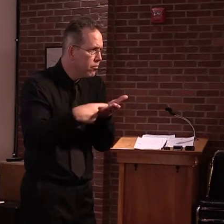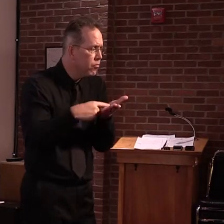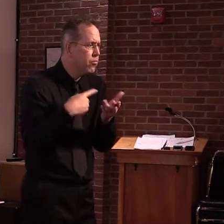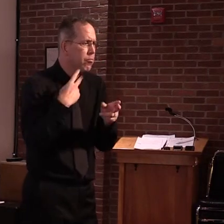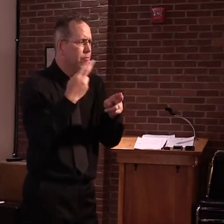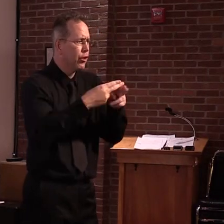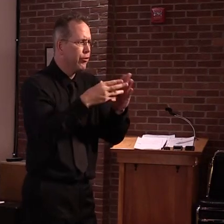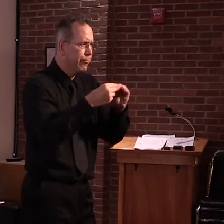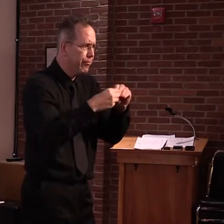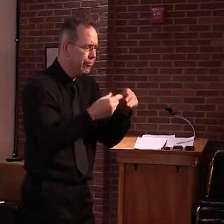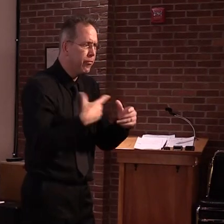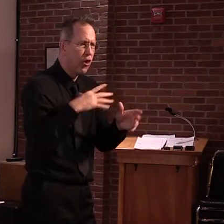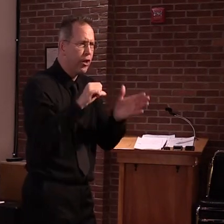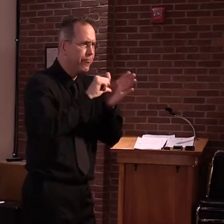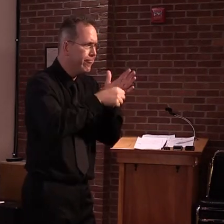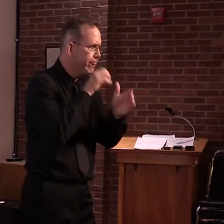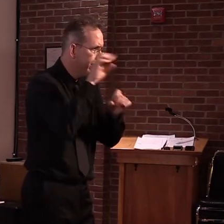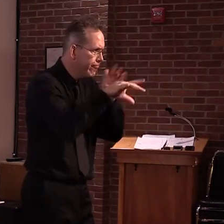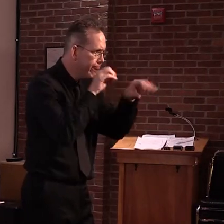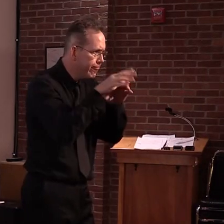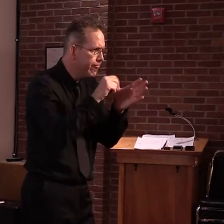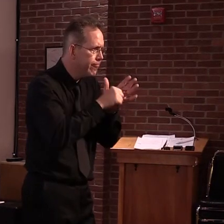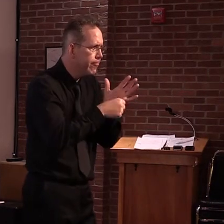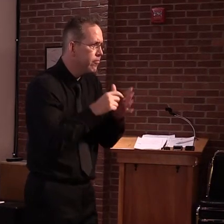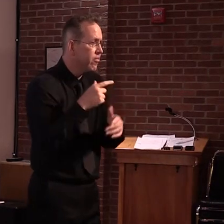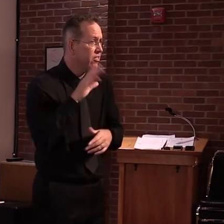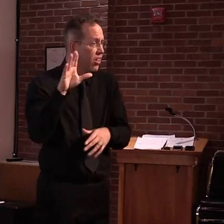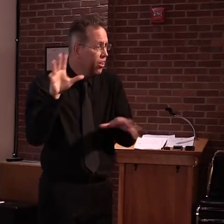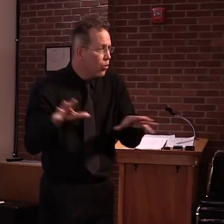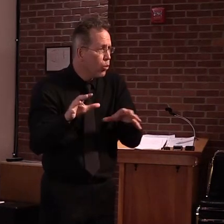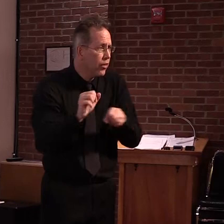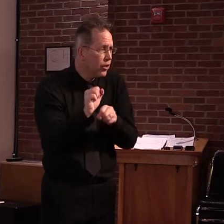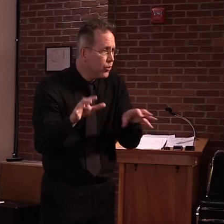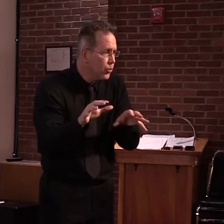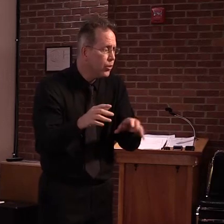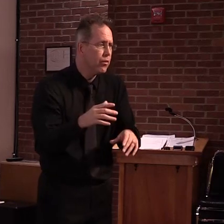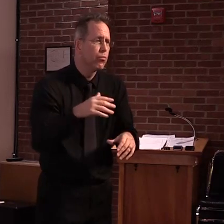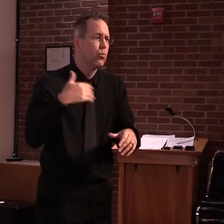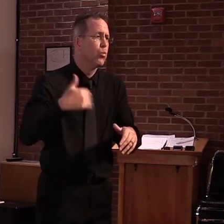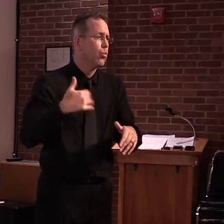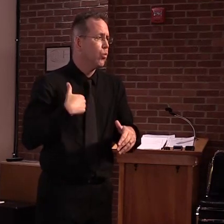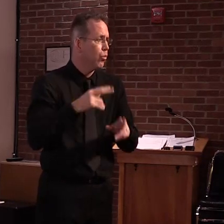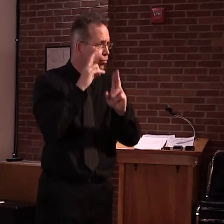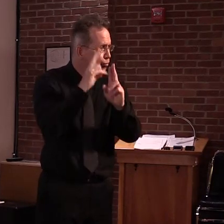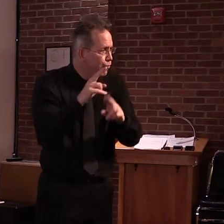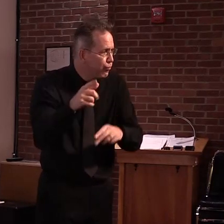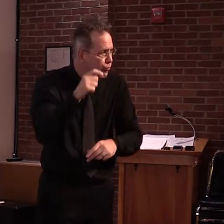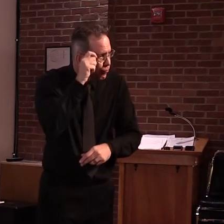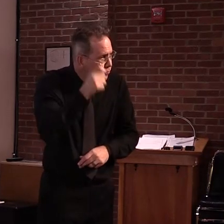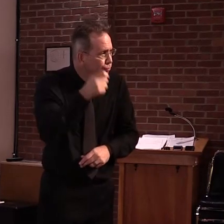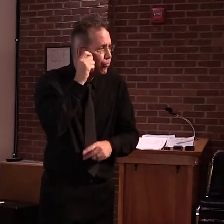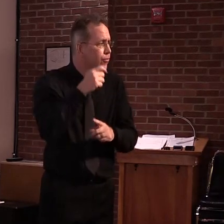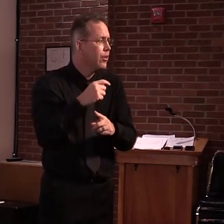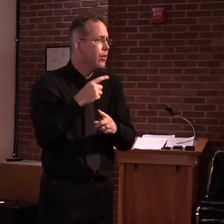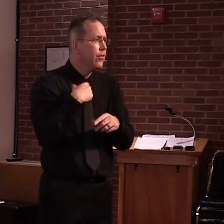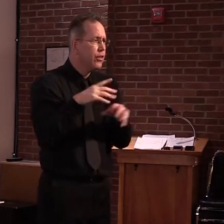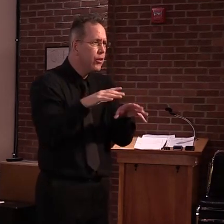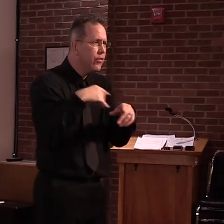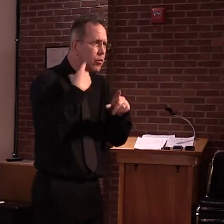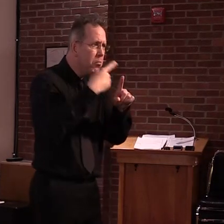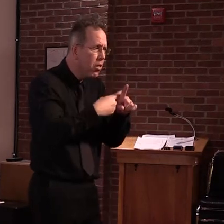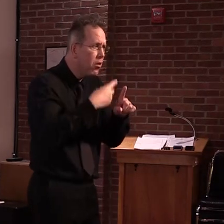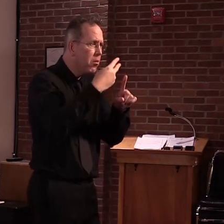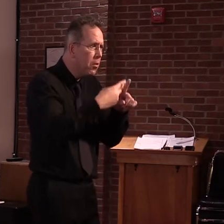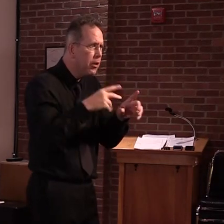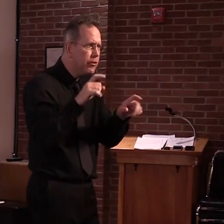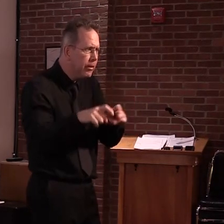how incredible the work that they've been doing over the last 2.5 weeks to a month in terms of testing and